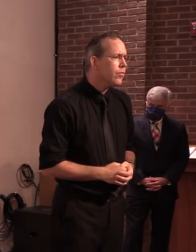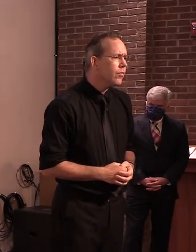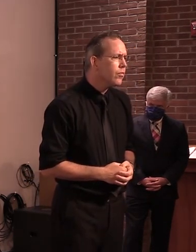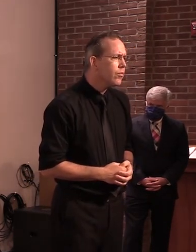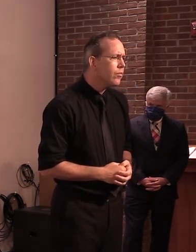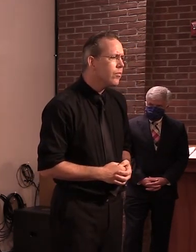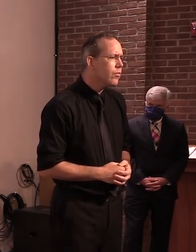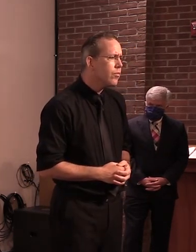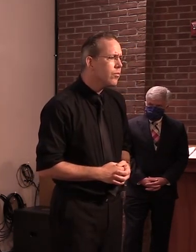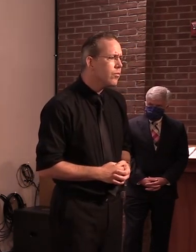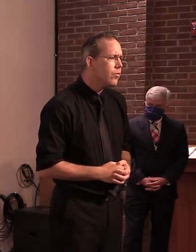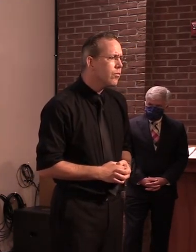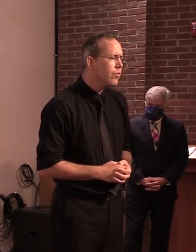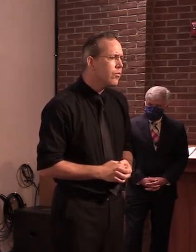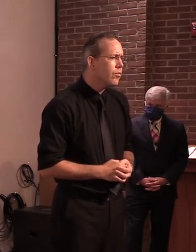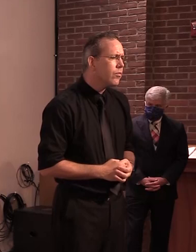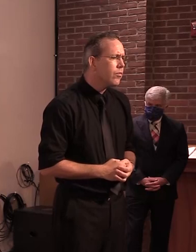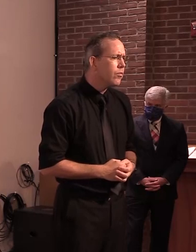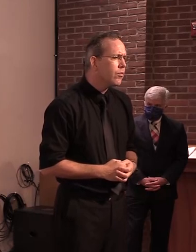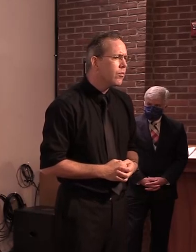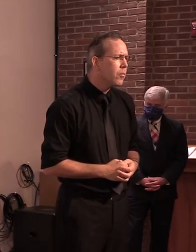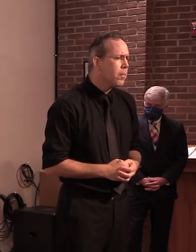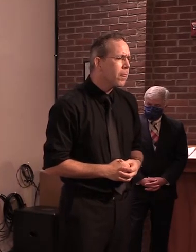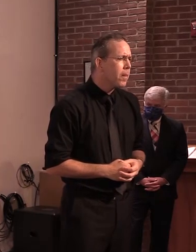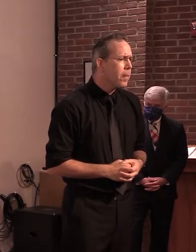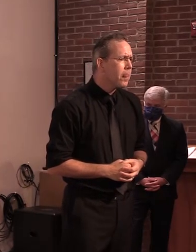you? In what way, Katie?